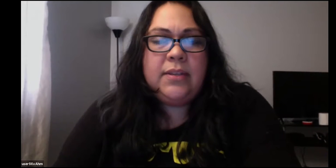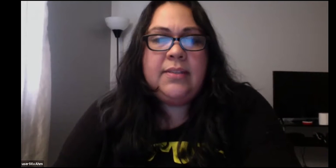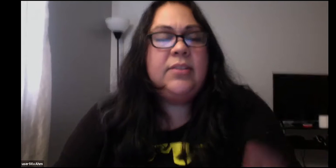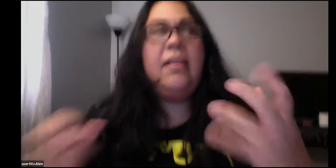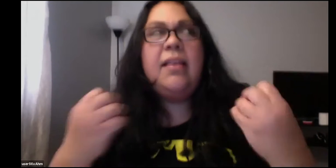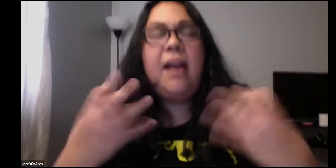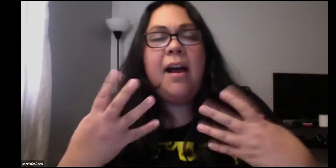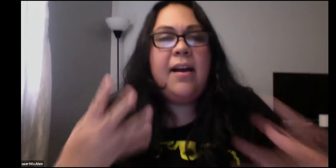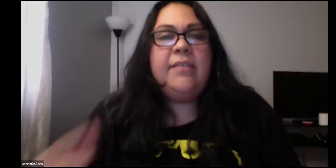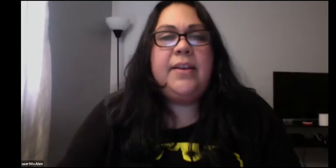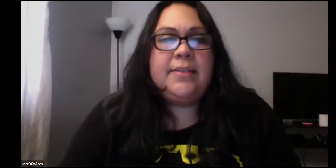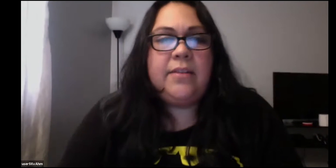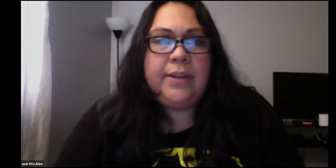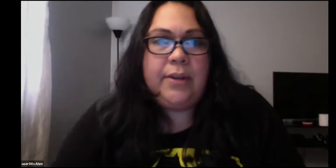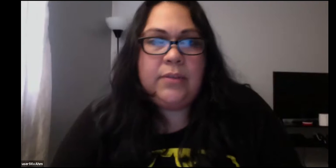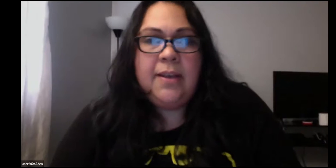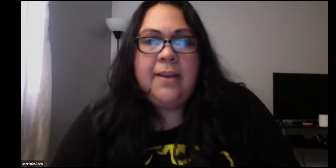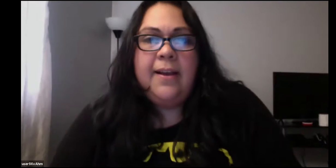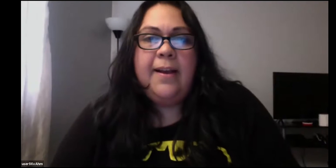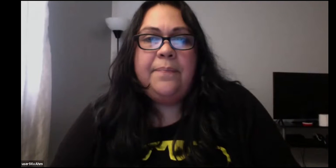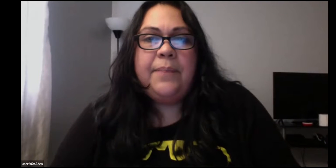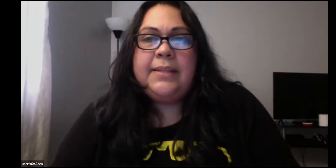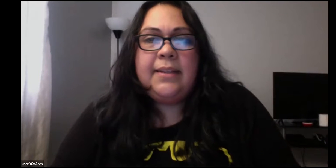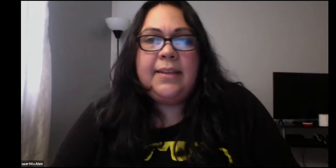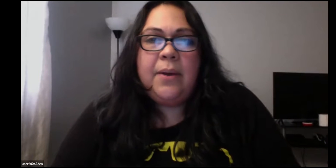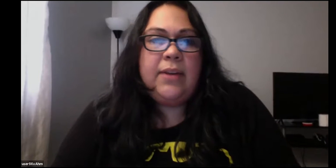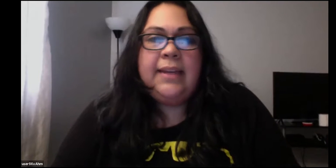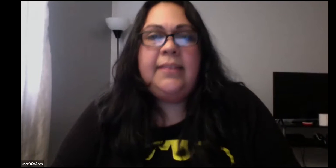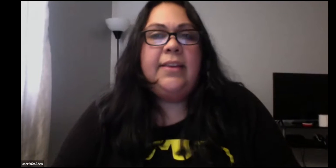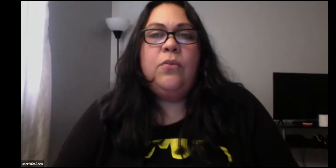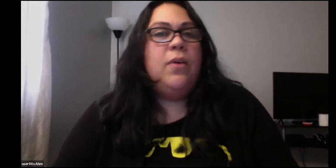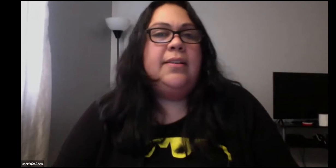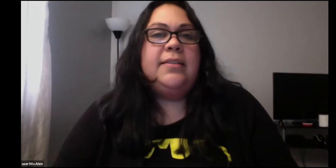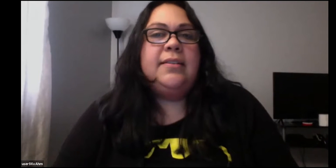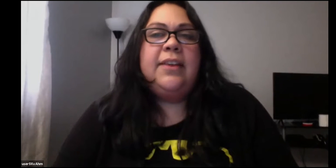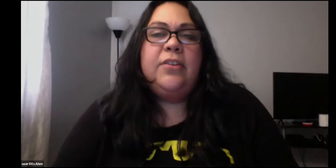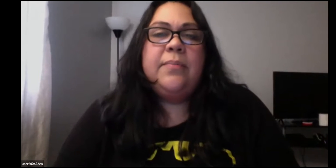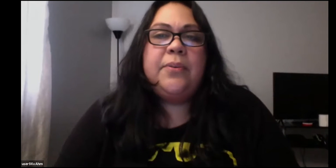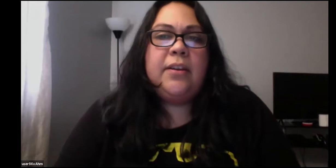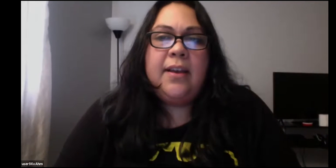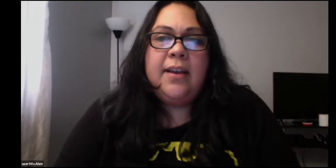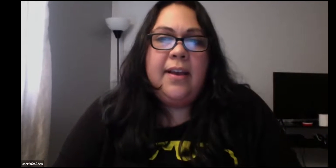a lot of ASL videos. Basically about anything you want. Like you can put